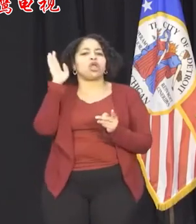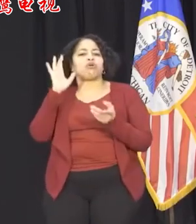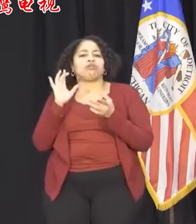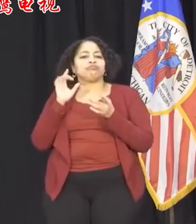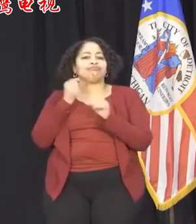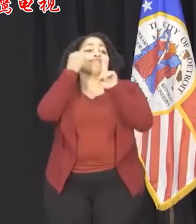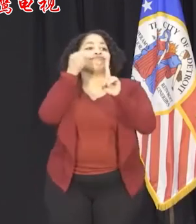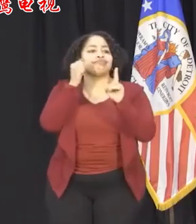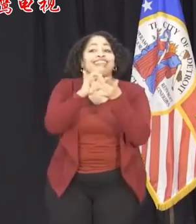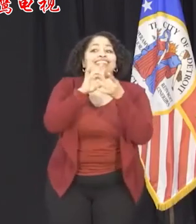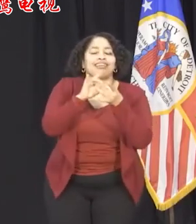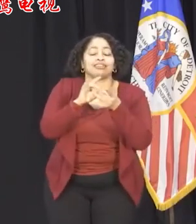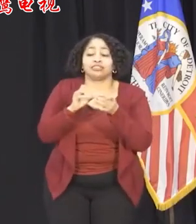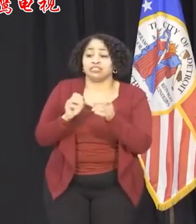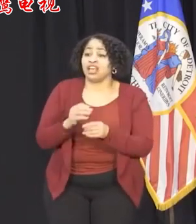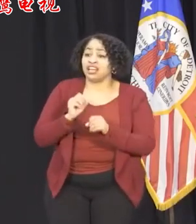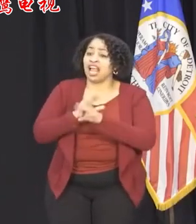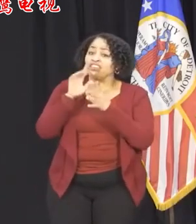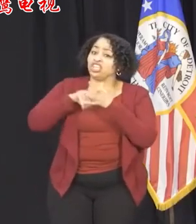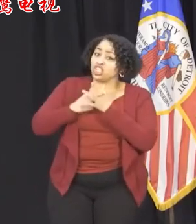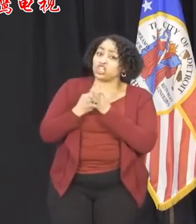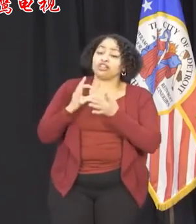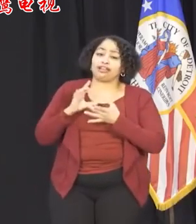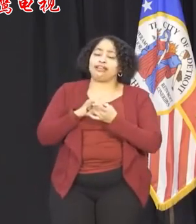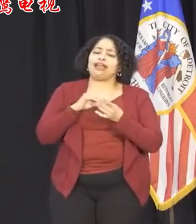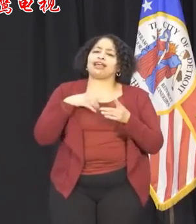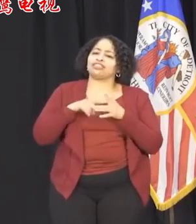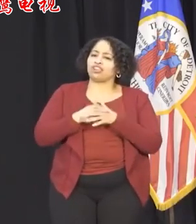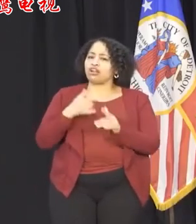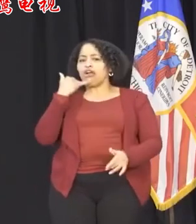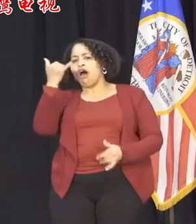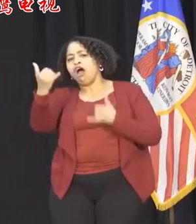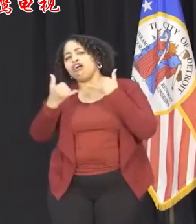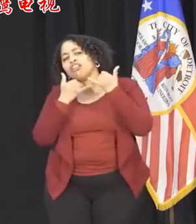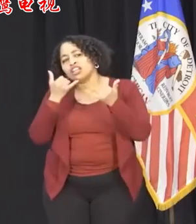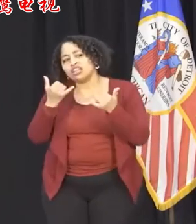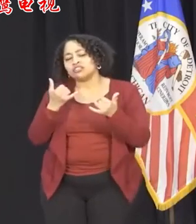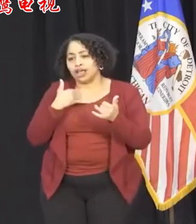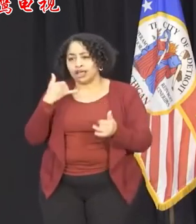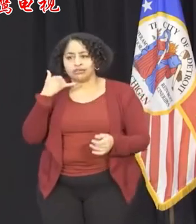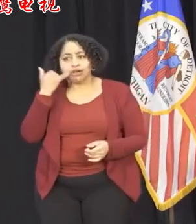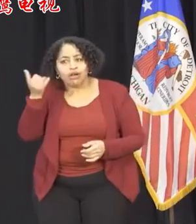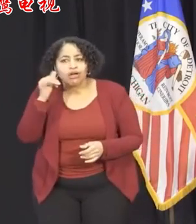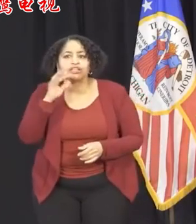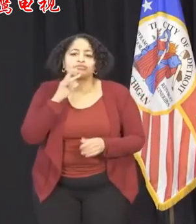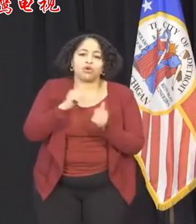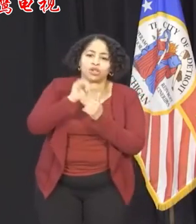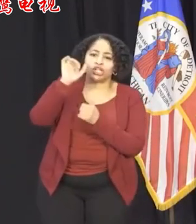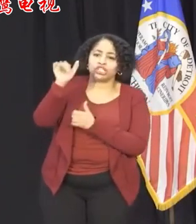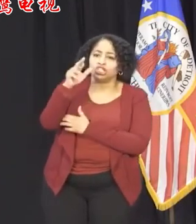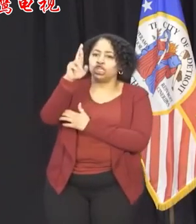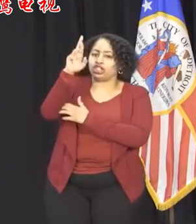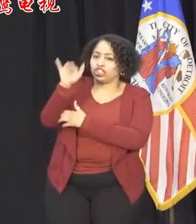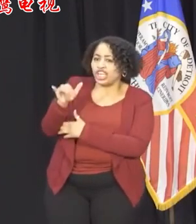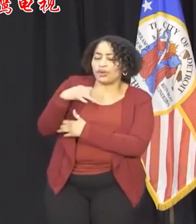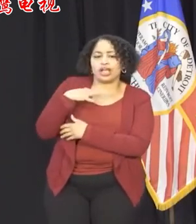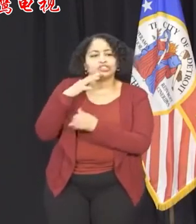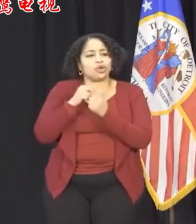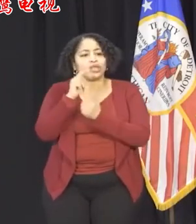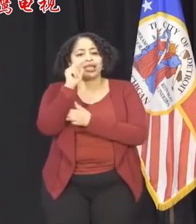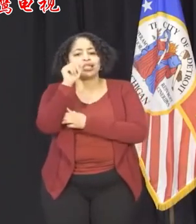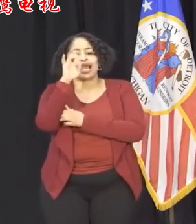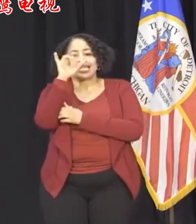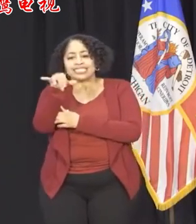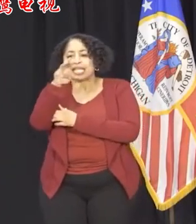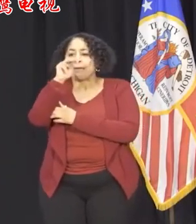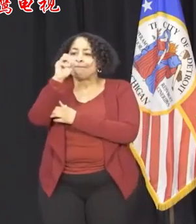obviously, it began to connect, and I followed up with some phone calls. I talked to Jerry. And I talked to Nancy